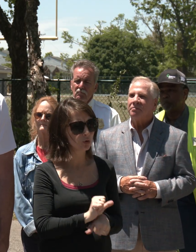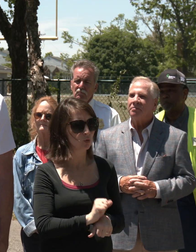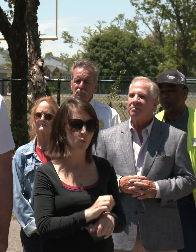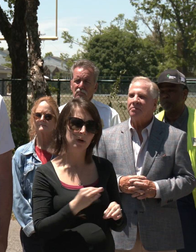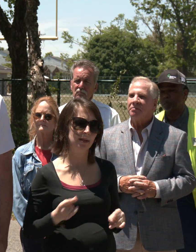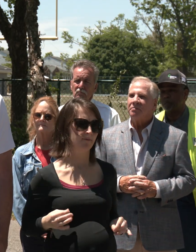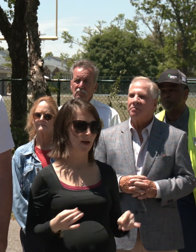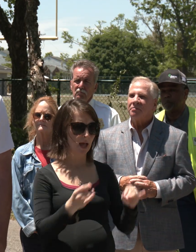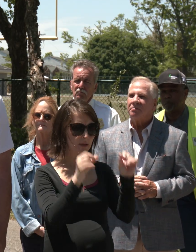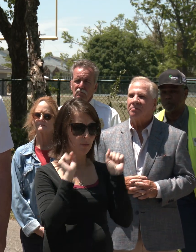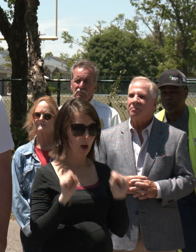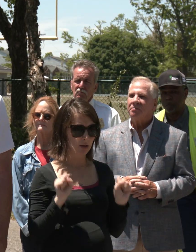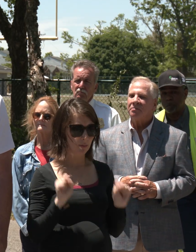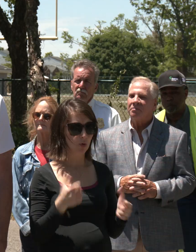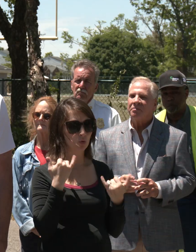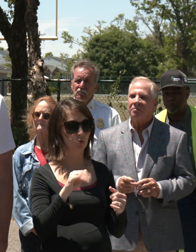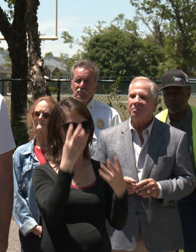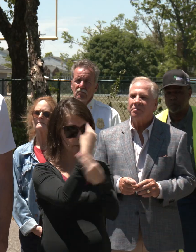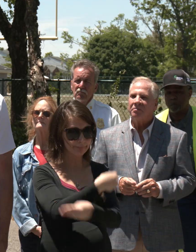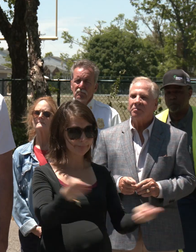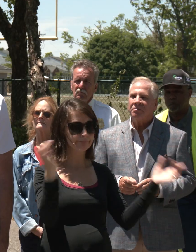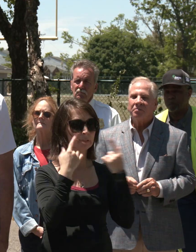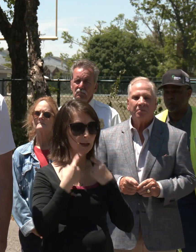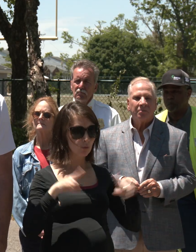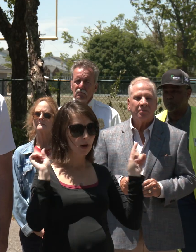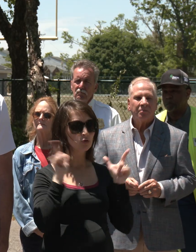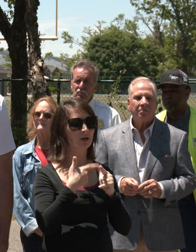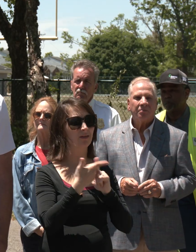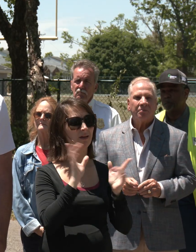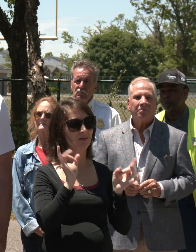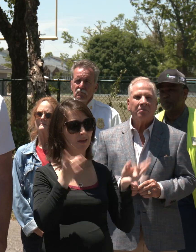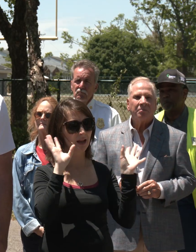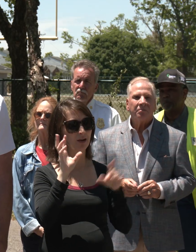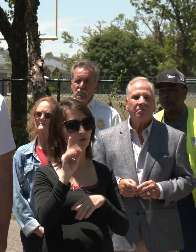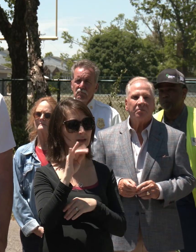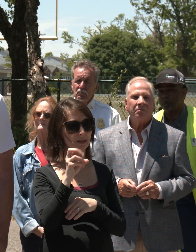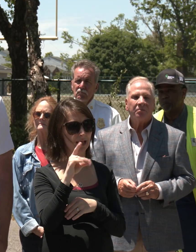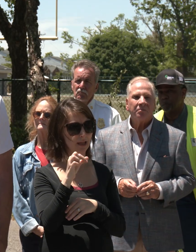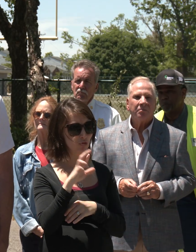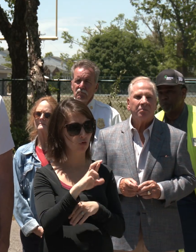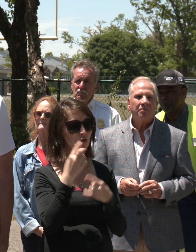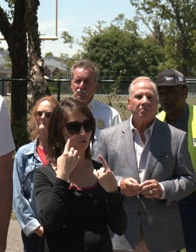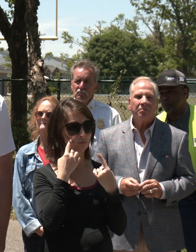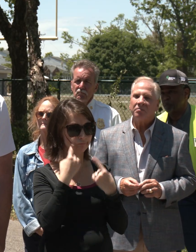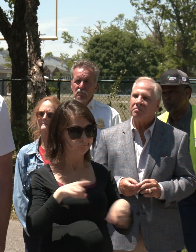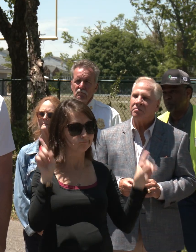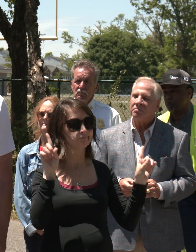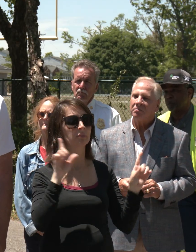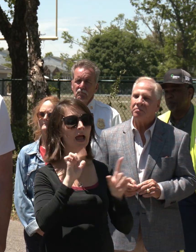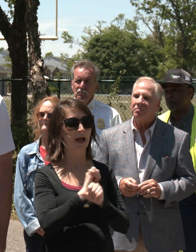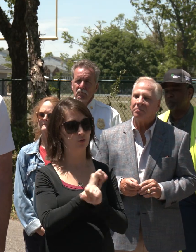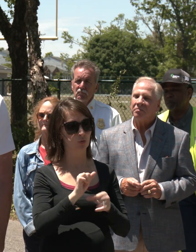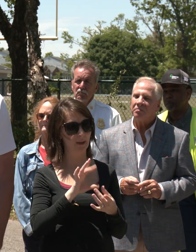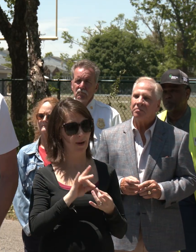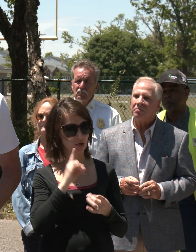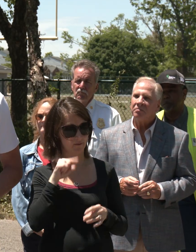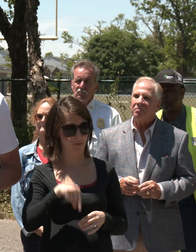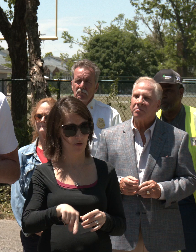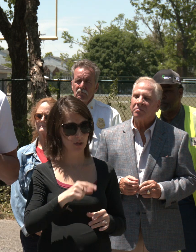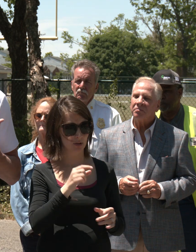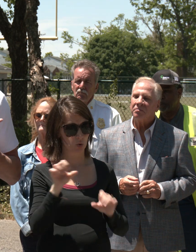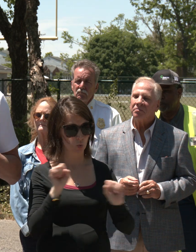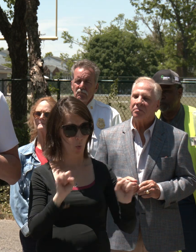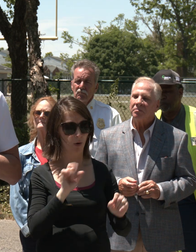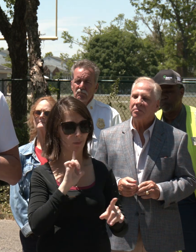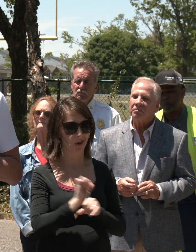as we can to get the declaration and the disaster declaration granted by the president for this storm that happened last Friday, a week ago. And